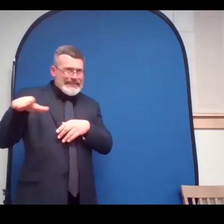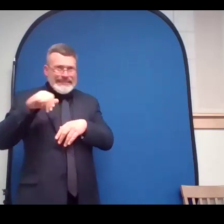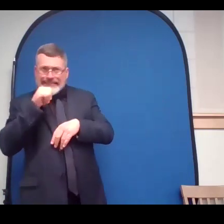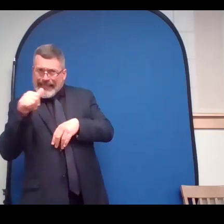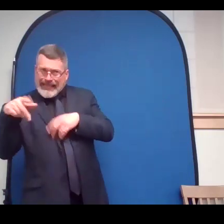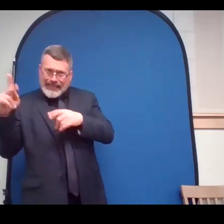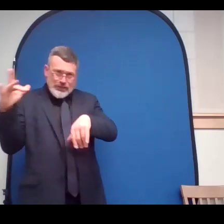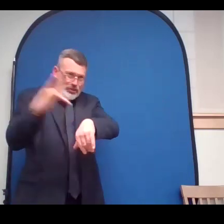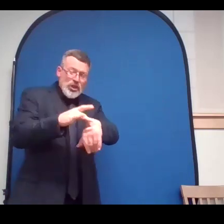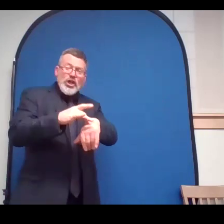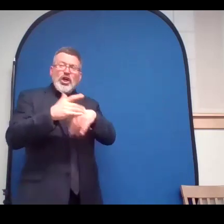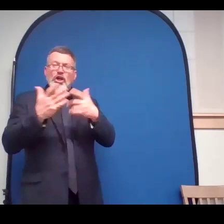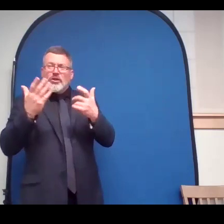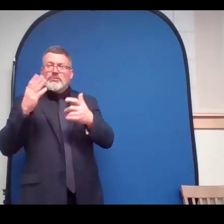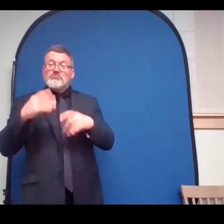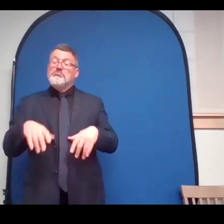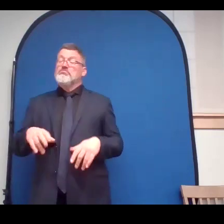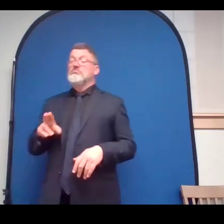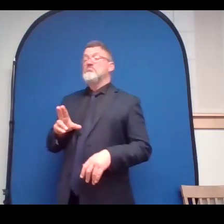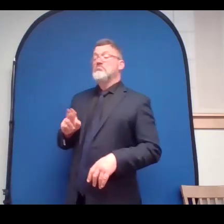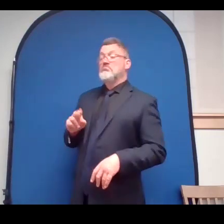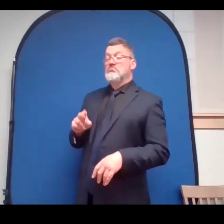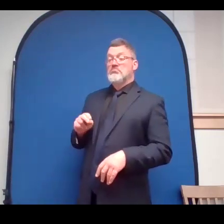at further comments.